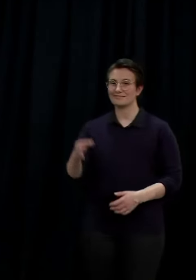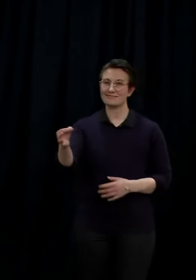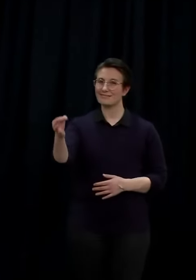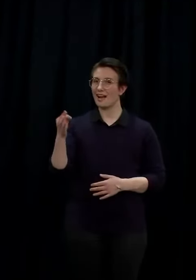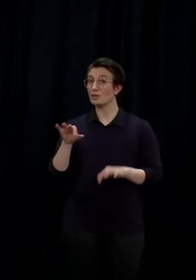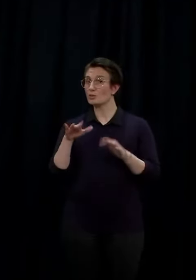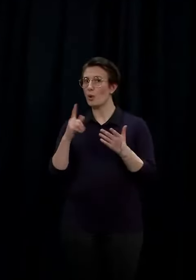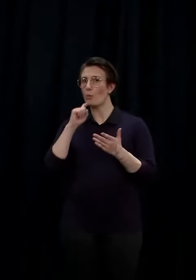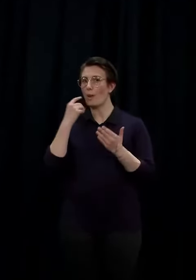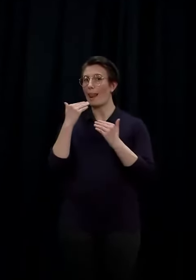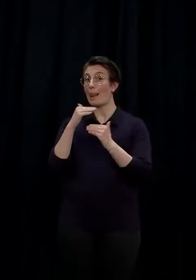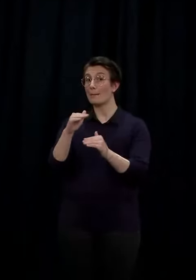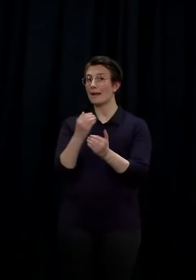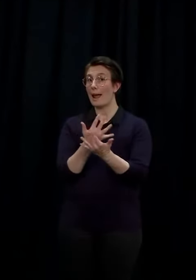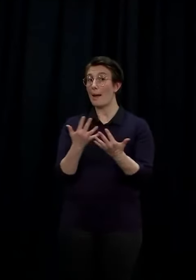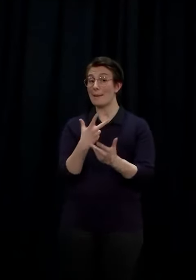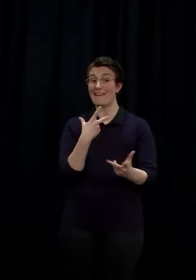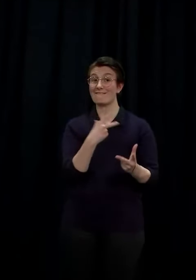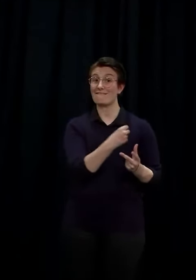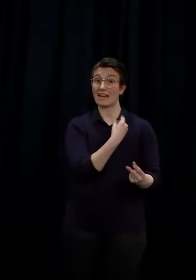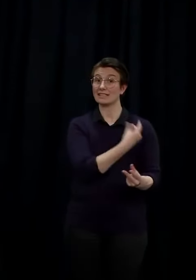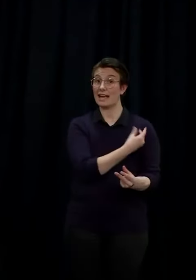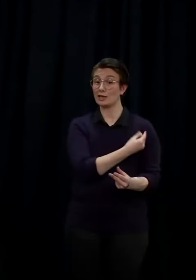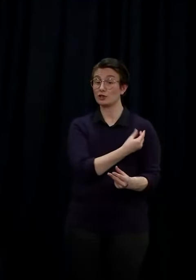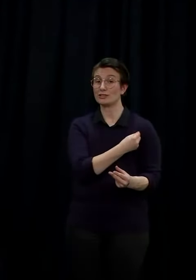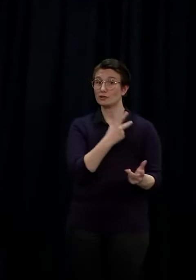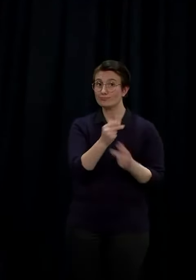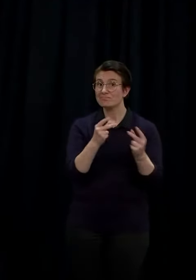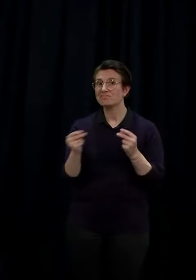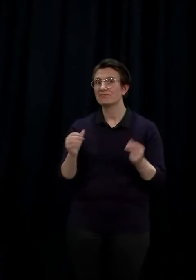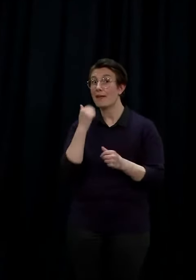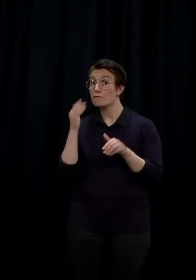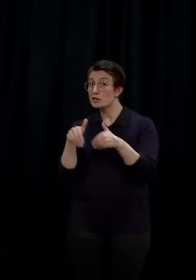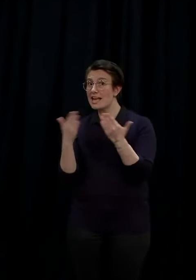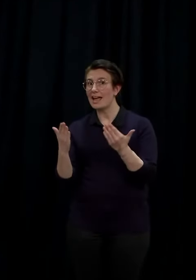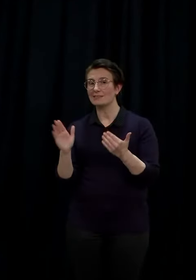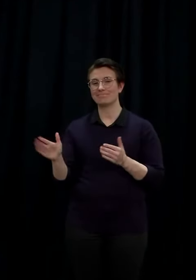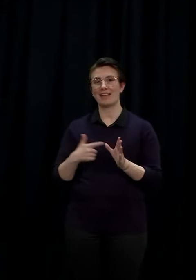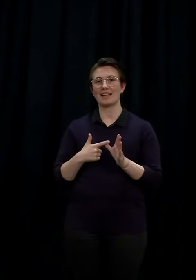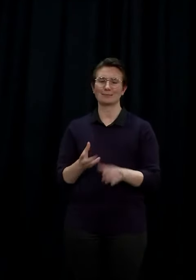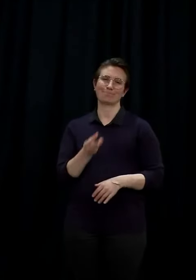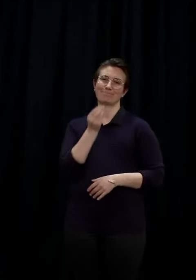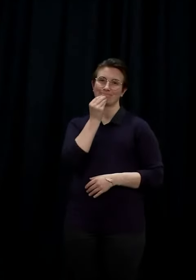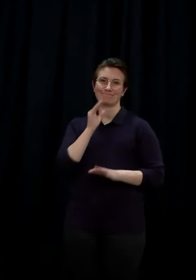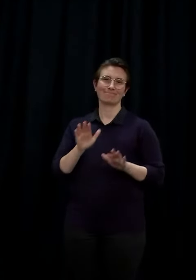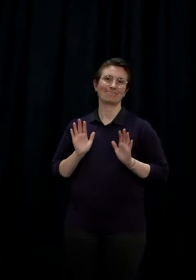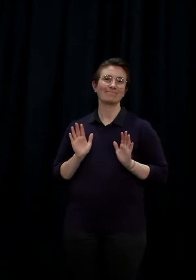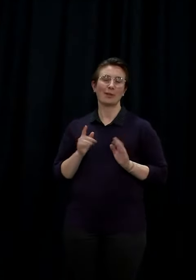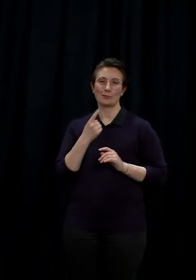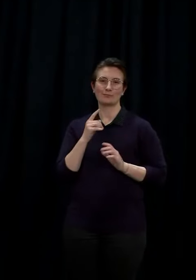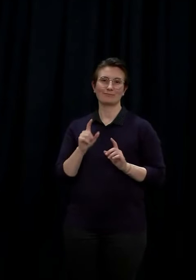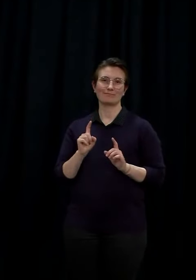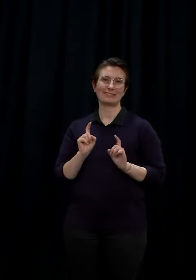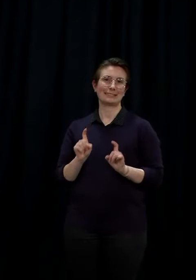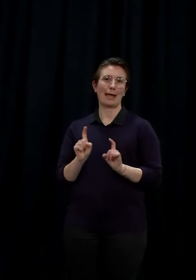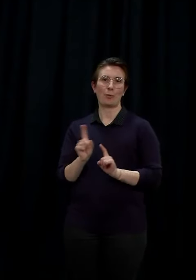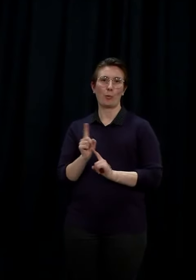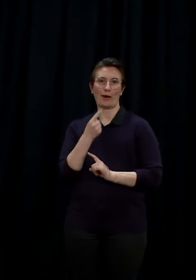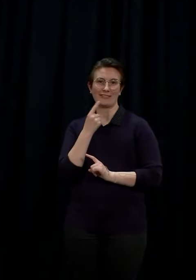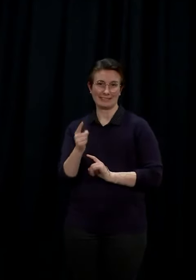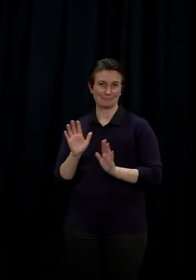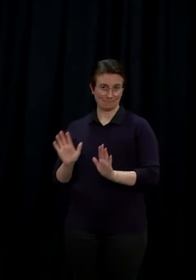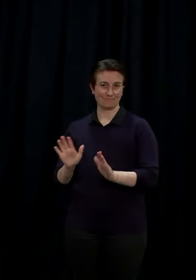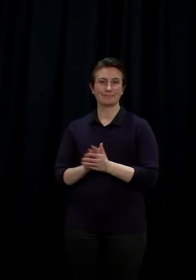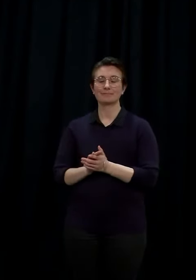growth in vaccinations next week. Prime Minister, Jason. Both the Herald and the Guardian are reporting that Afghan interpreters have been